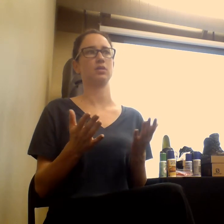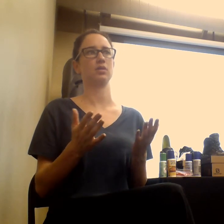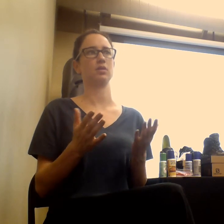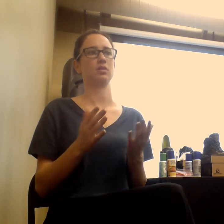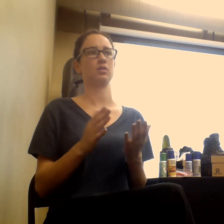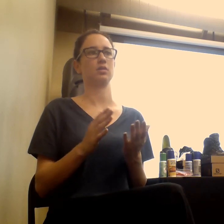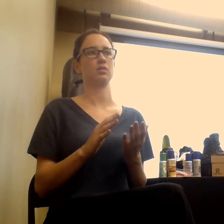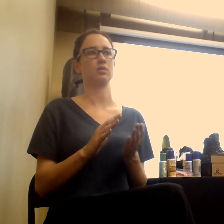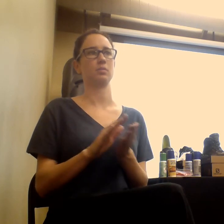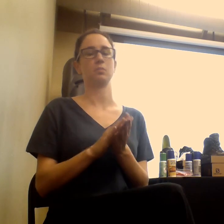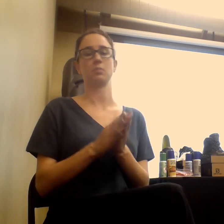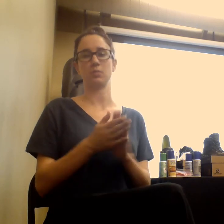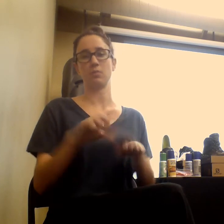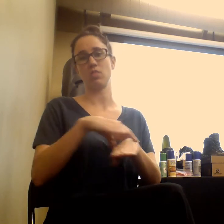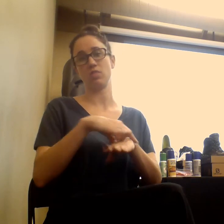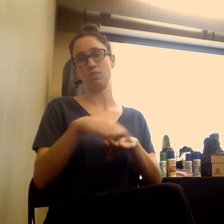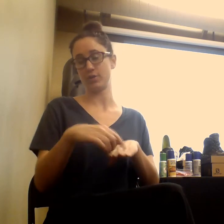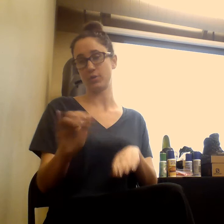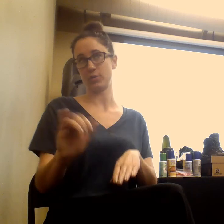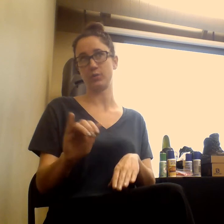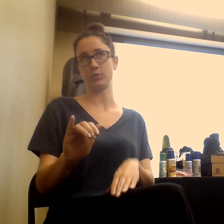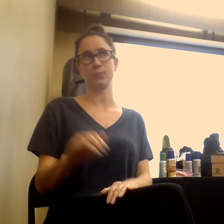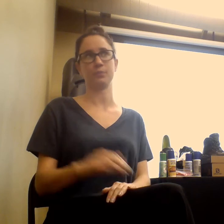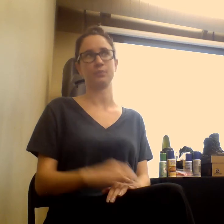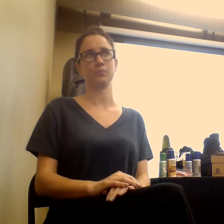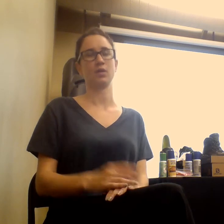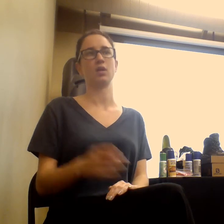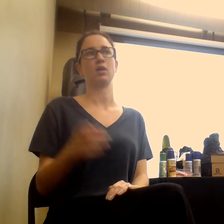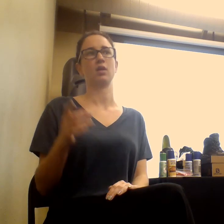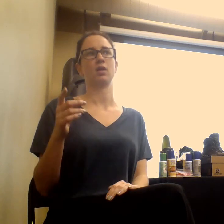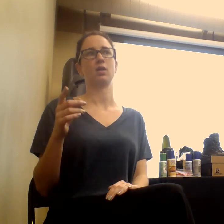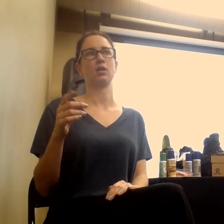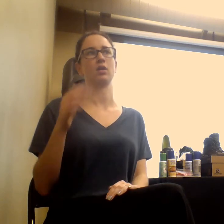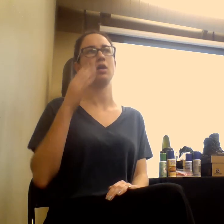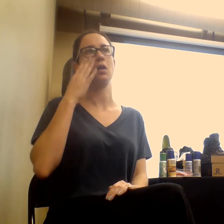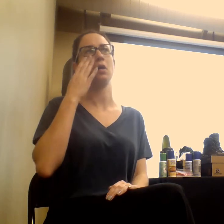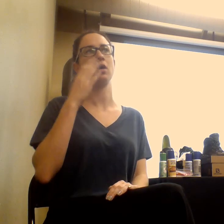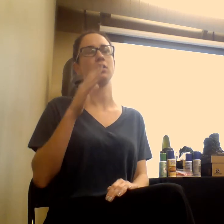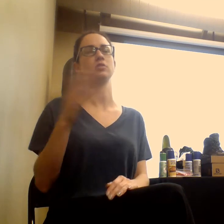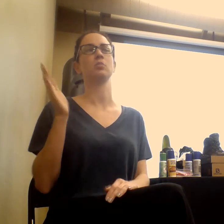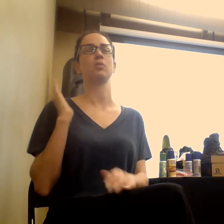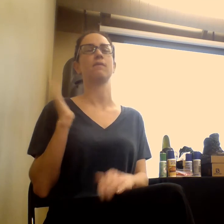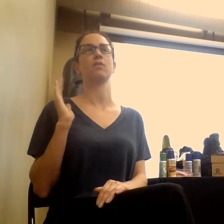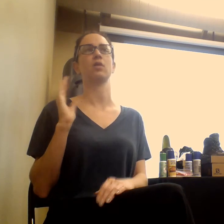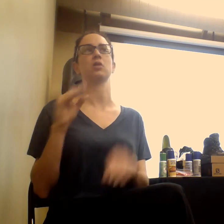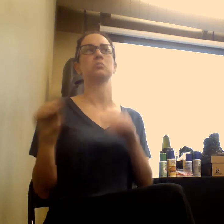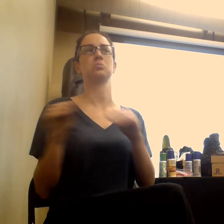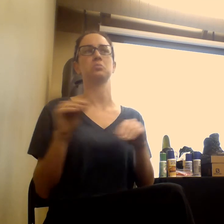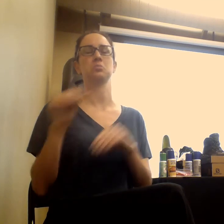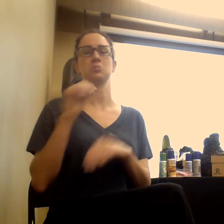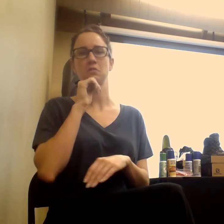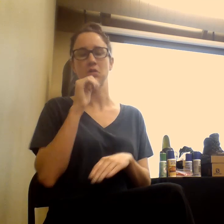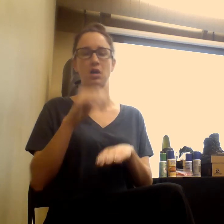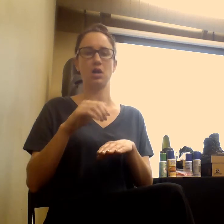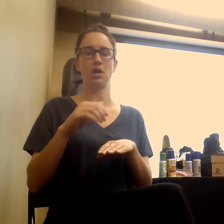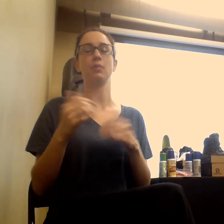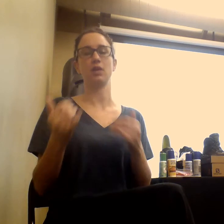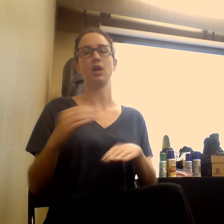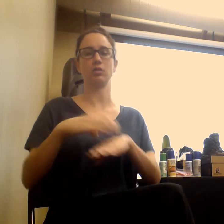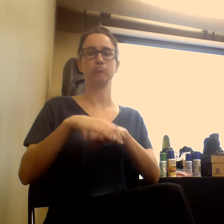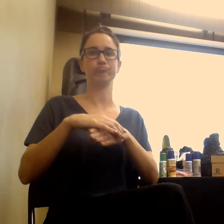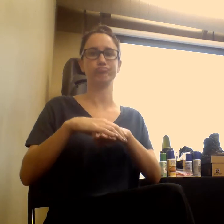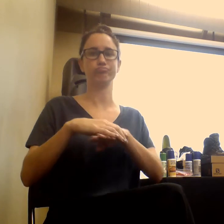I did notice is that for a long time when I've been hiking, I'd never worn a liner sock. I had just worn one of those